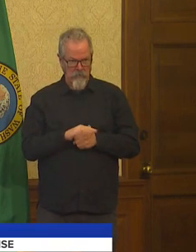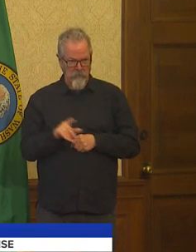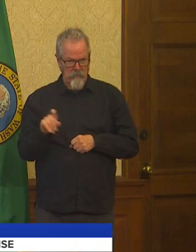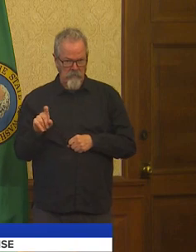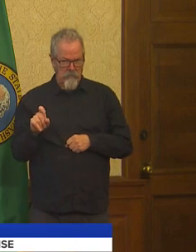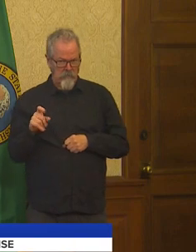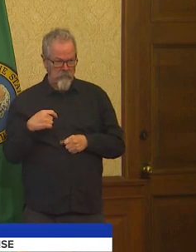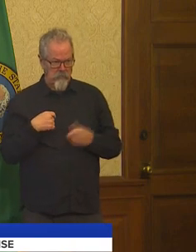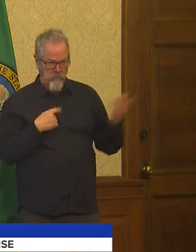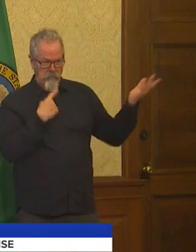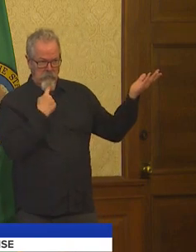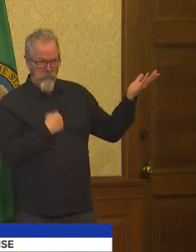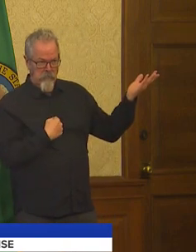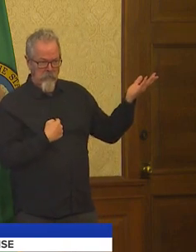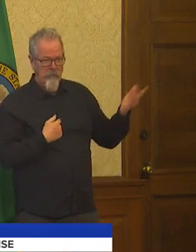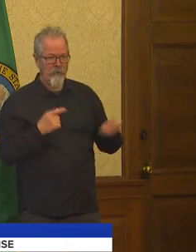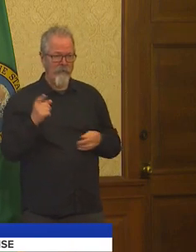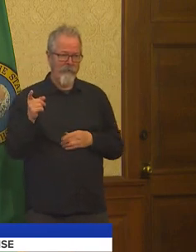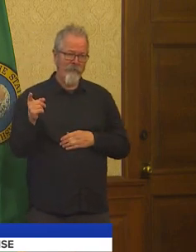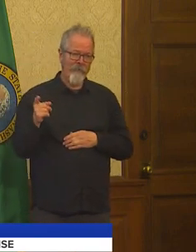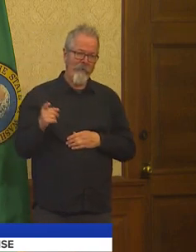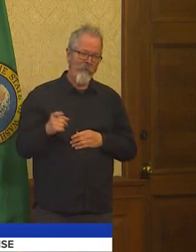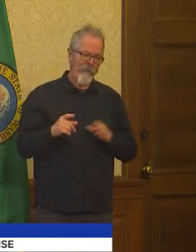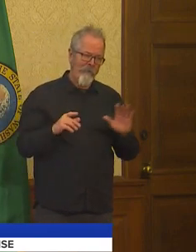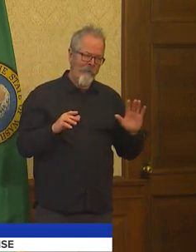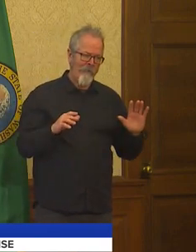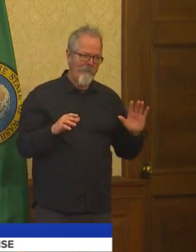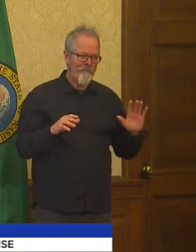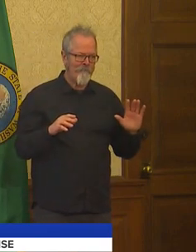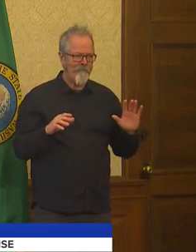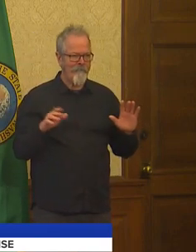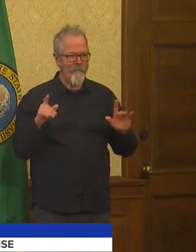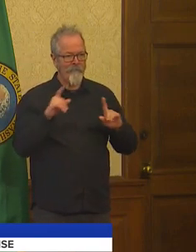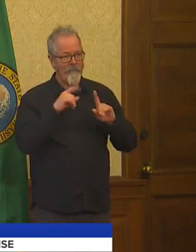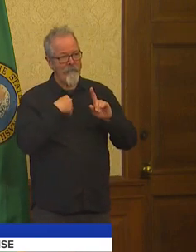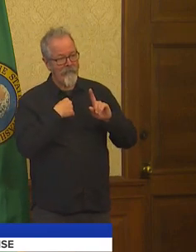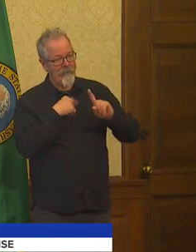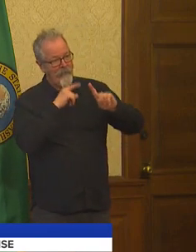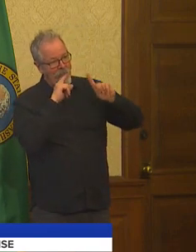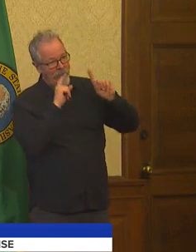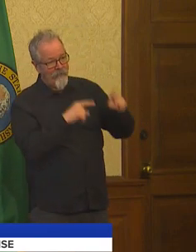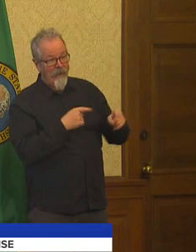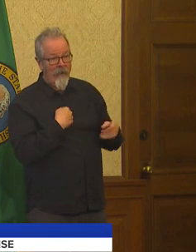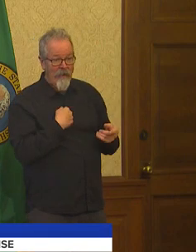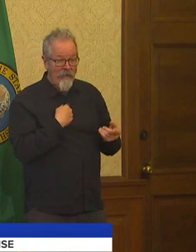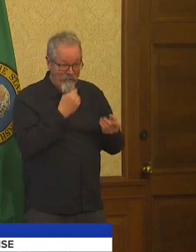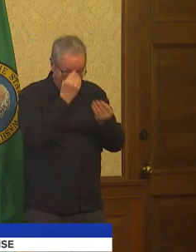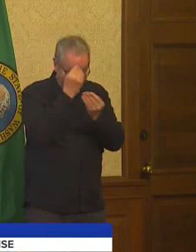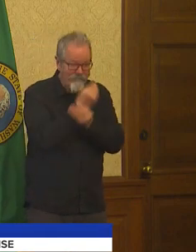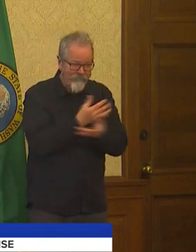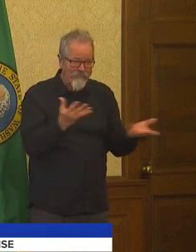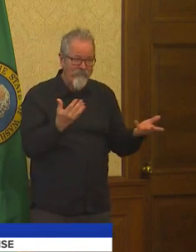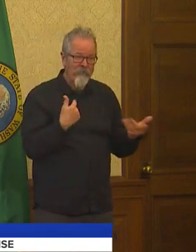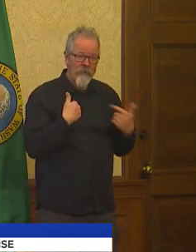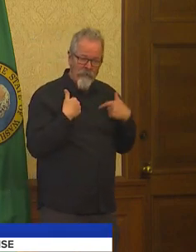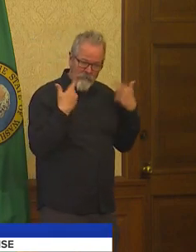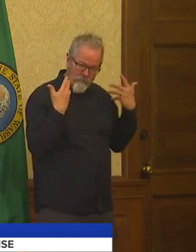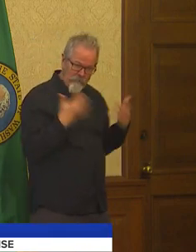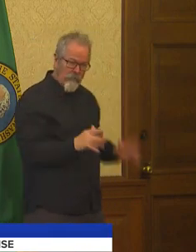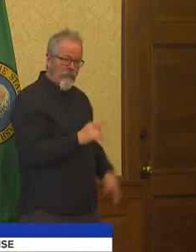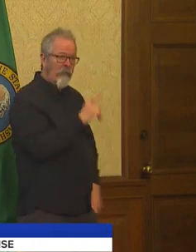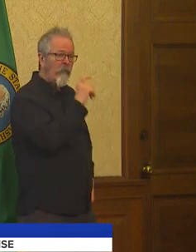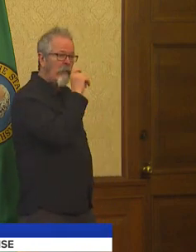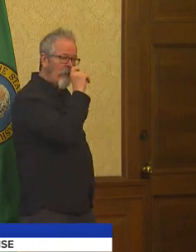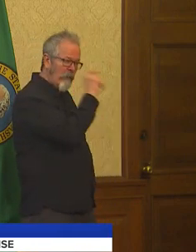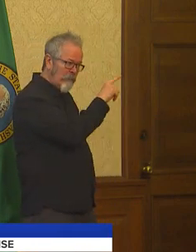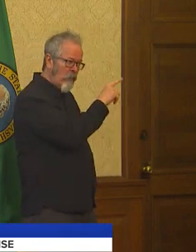about Washington State, and he told me with no uncertainty that we would be receiving in the next 1 to 2